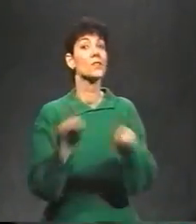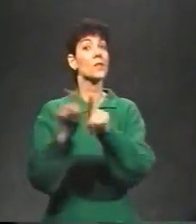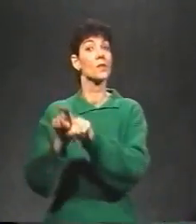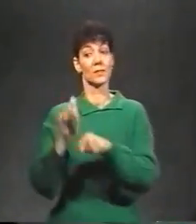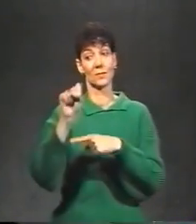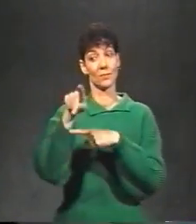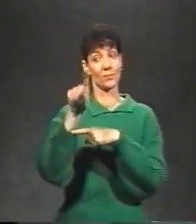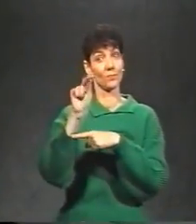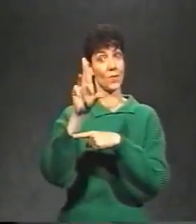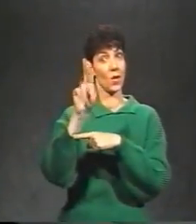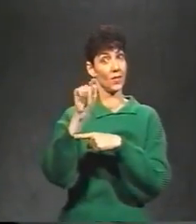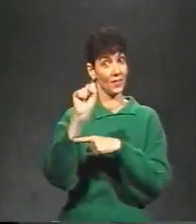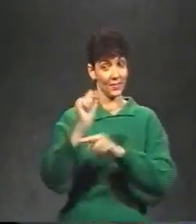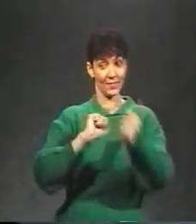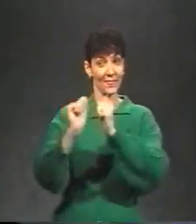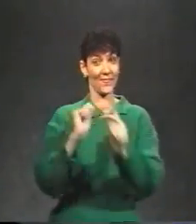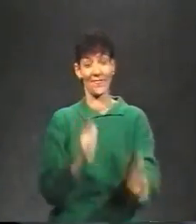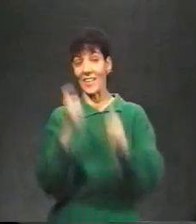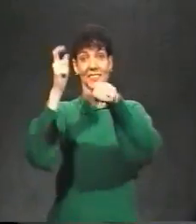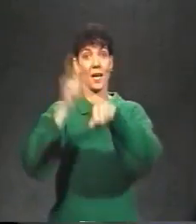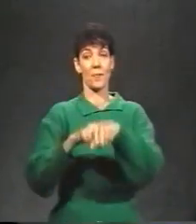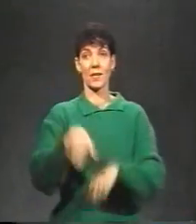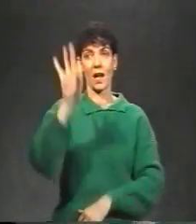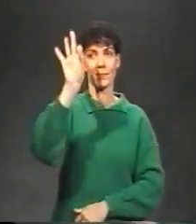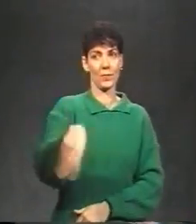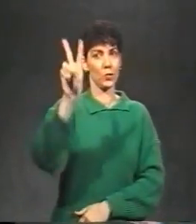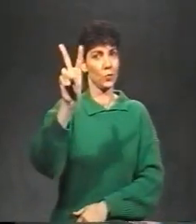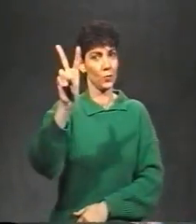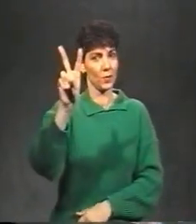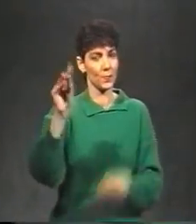disappears, and the first number is held for the pointing action.